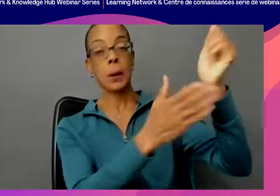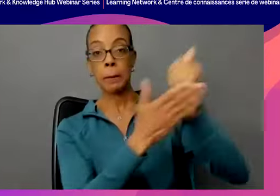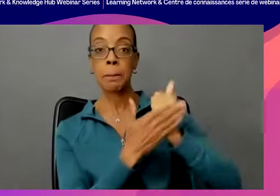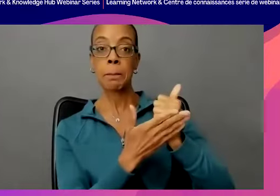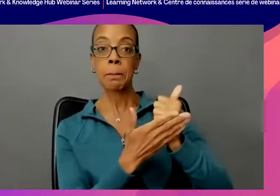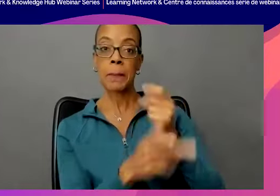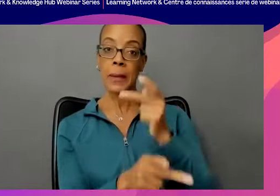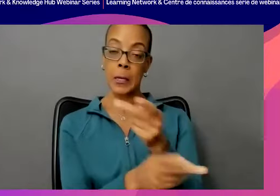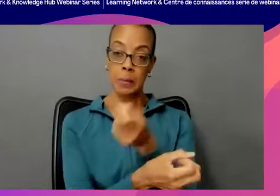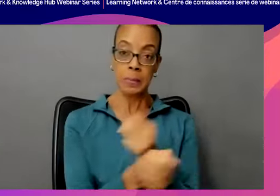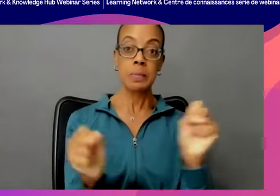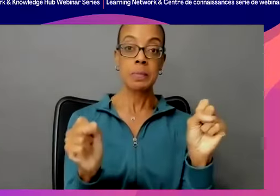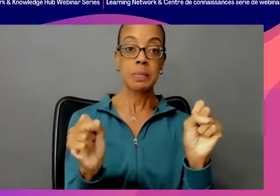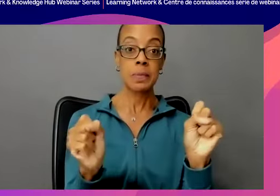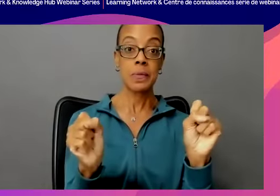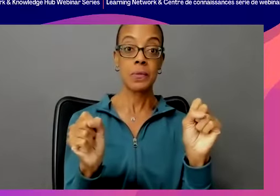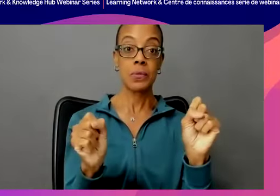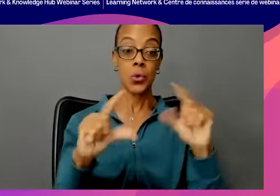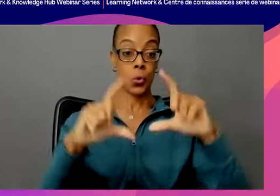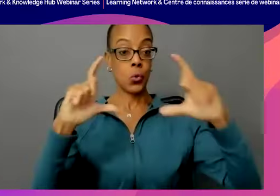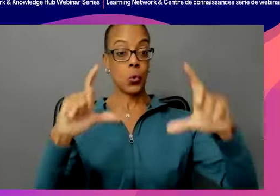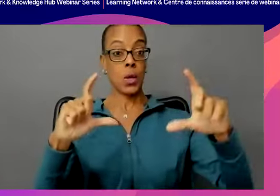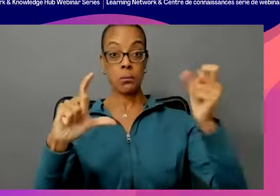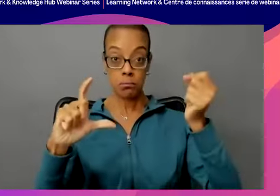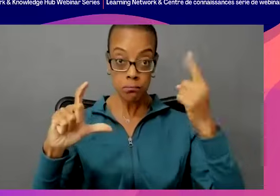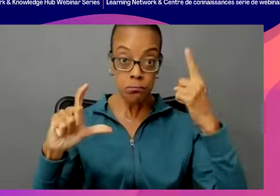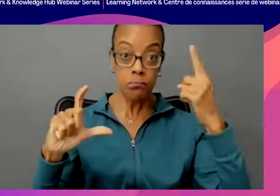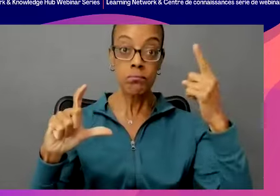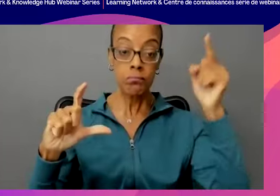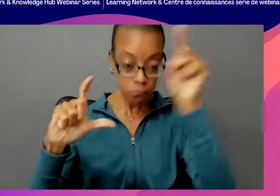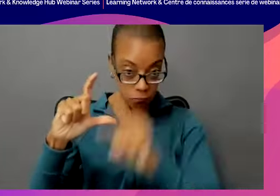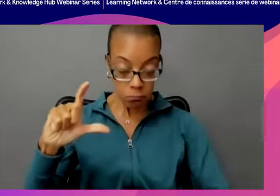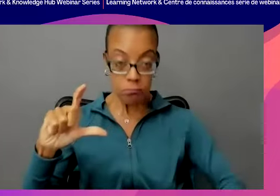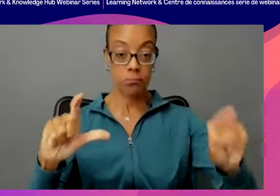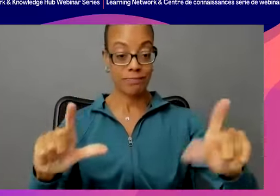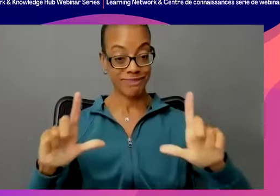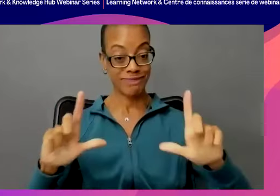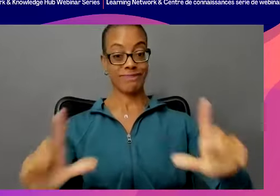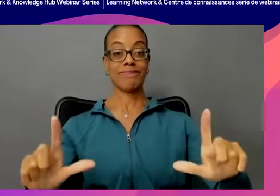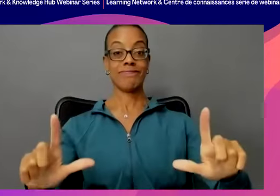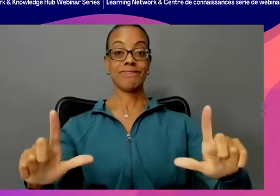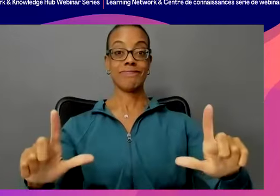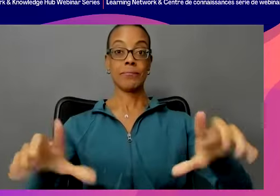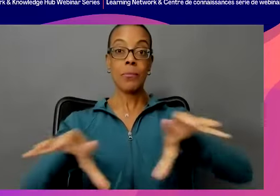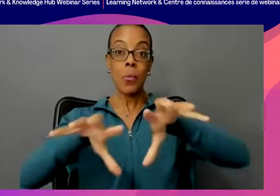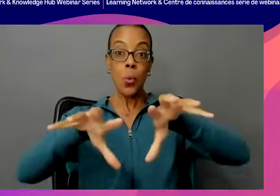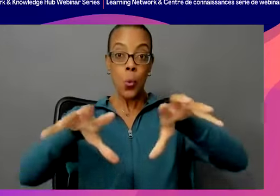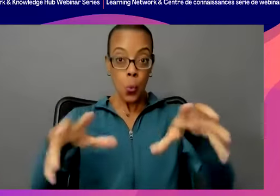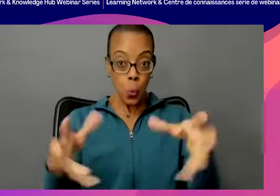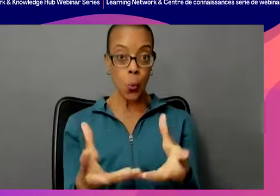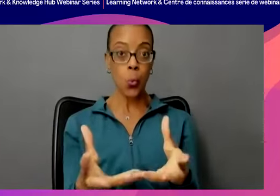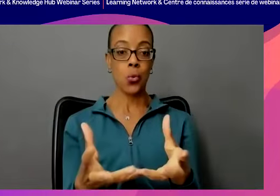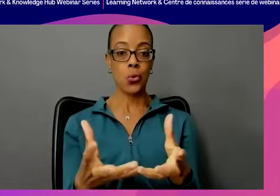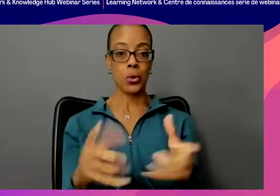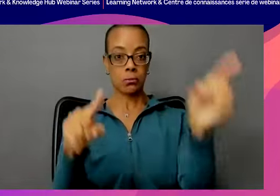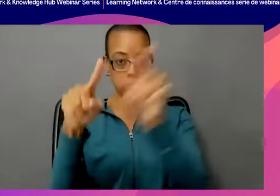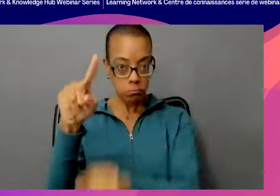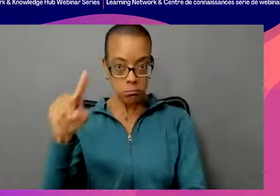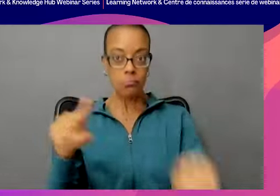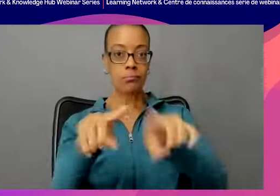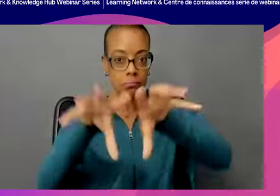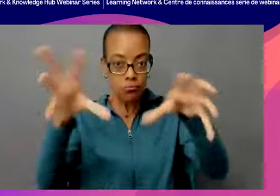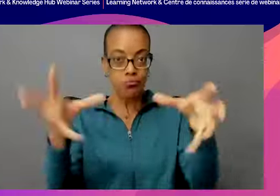So if you understand the medicine wheel, we look at the medicine wheel, we look at the world as round, it's